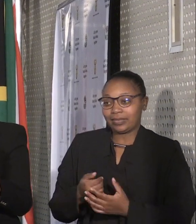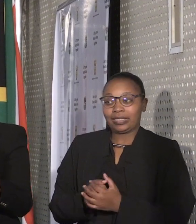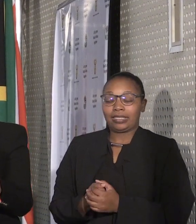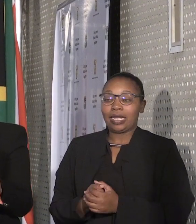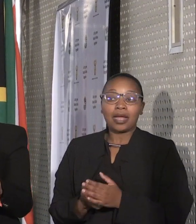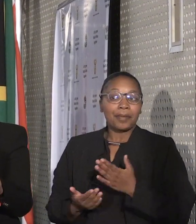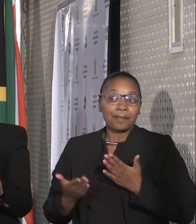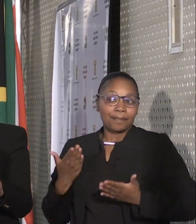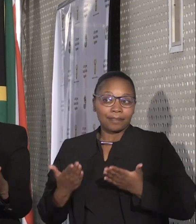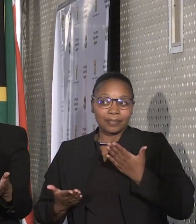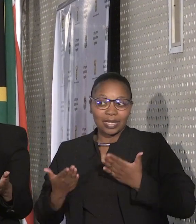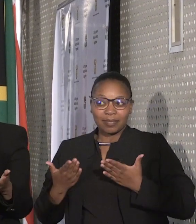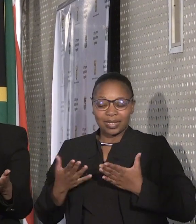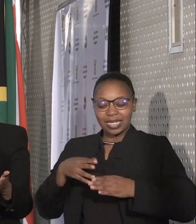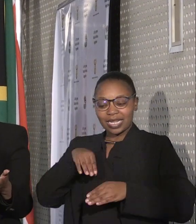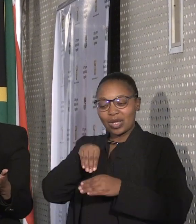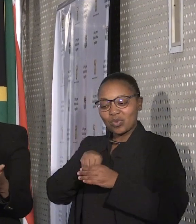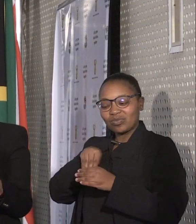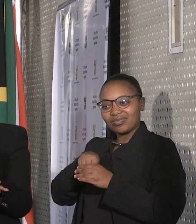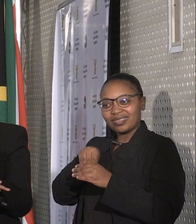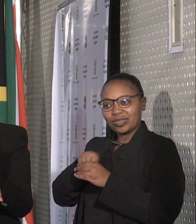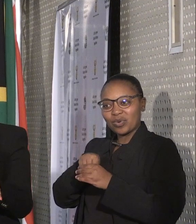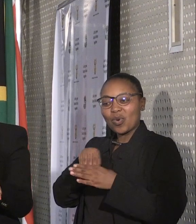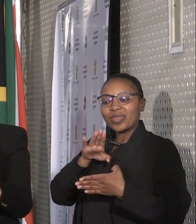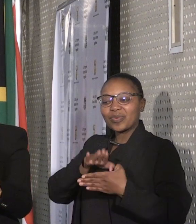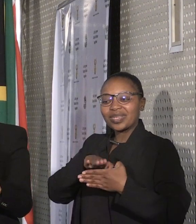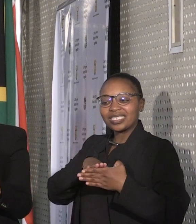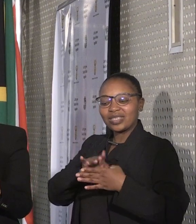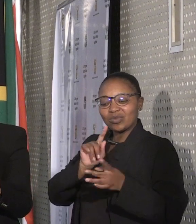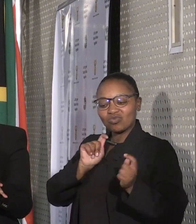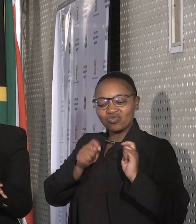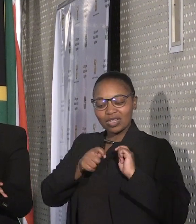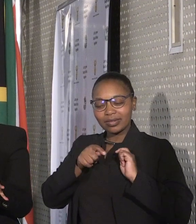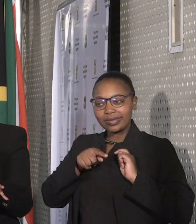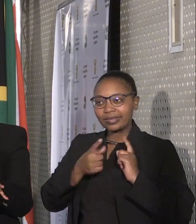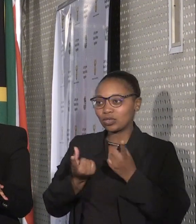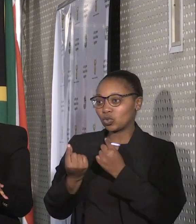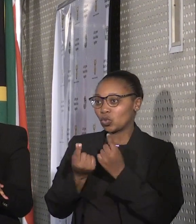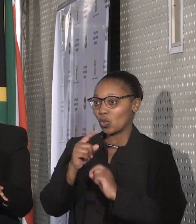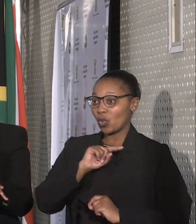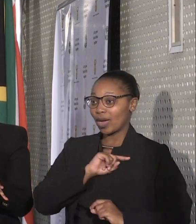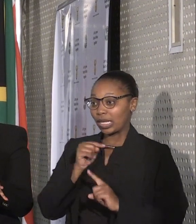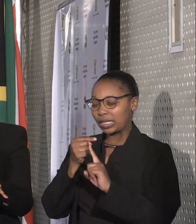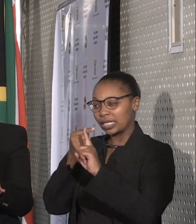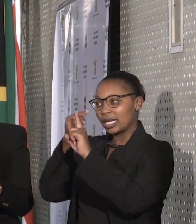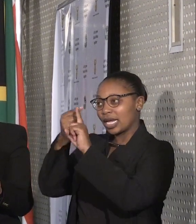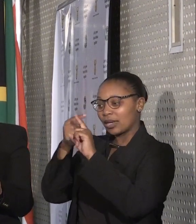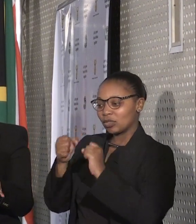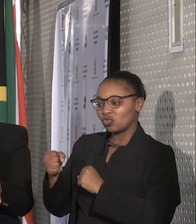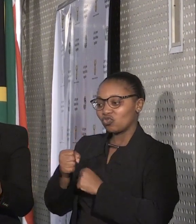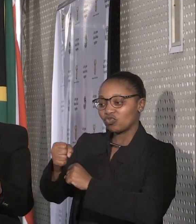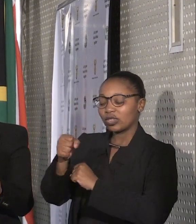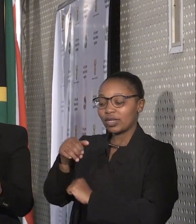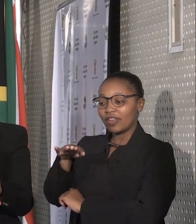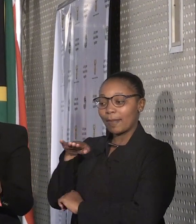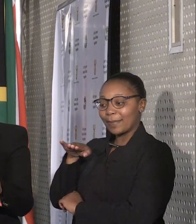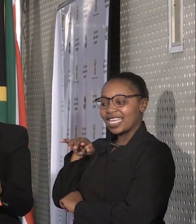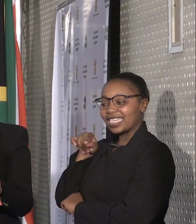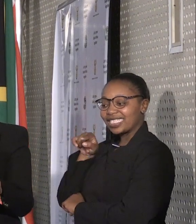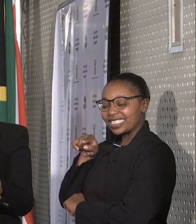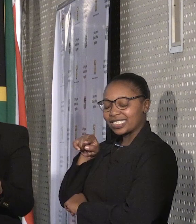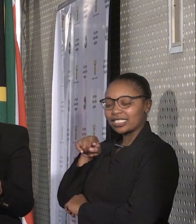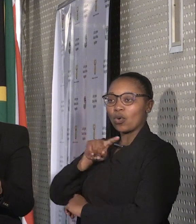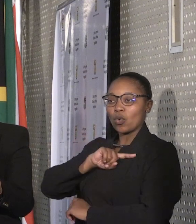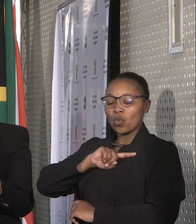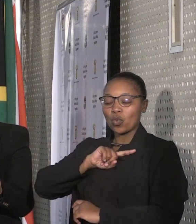Maybe firstly, the context of why we even did the change. Our aim and our strategy for the bank is to ensure that it is a